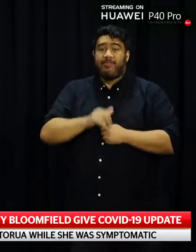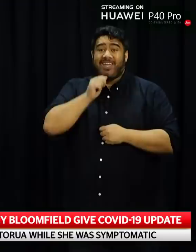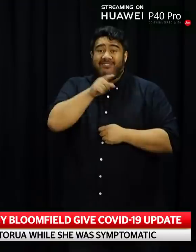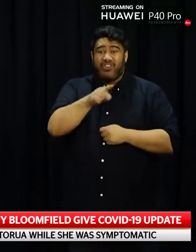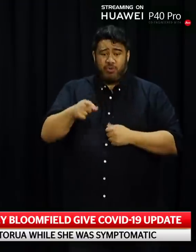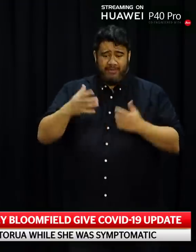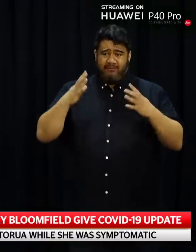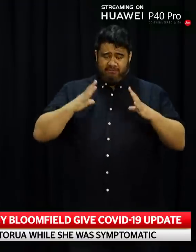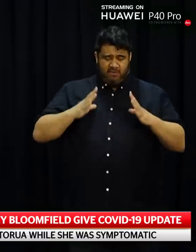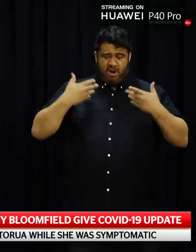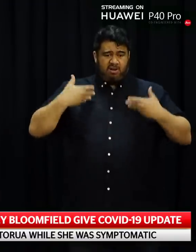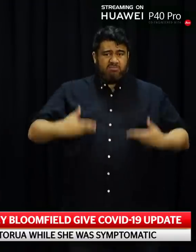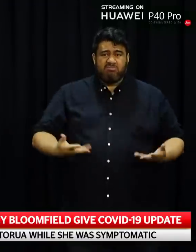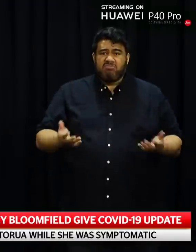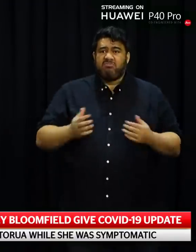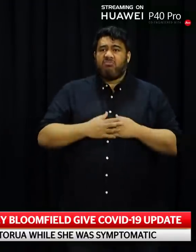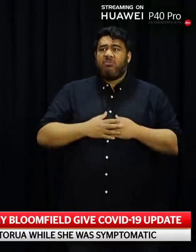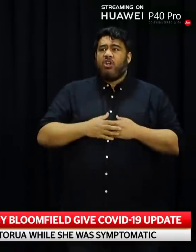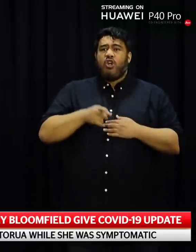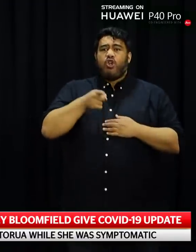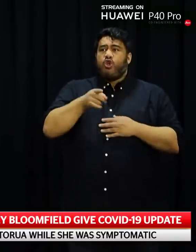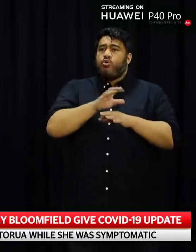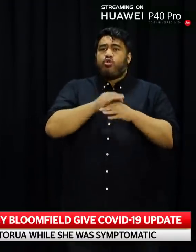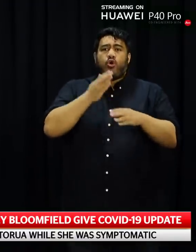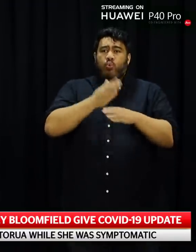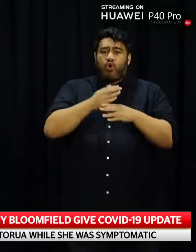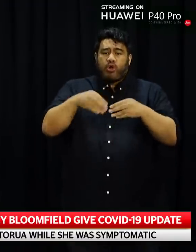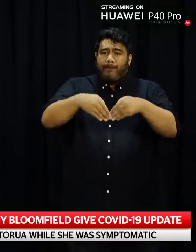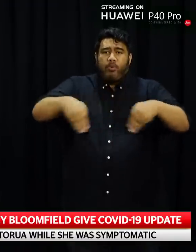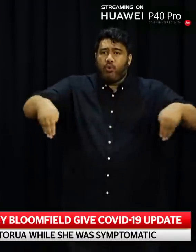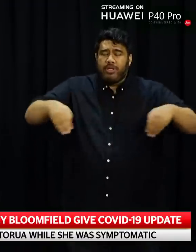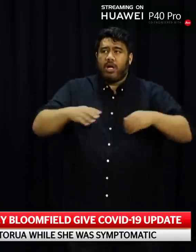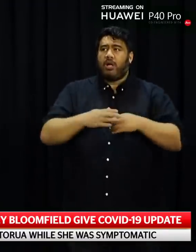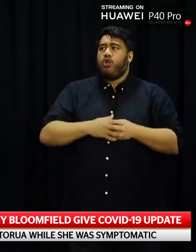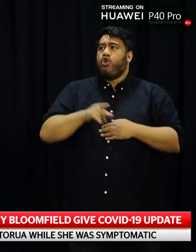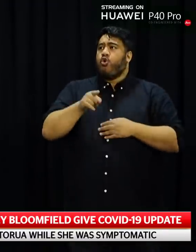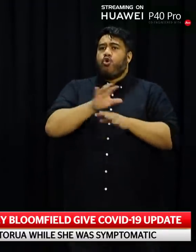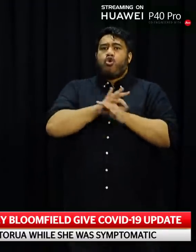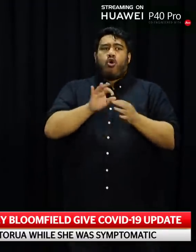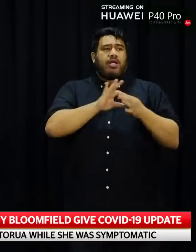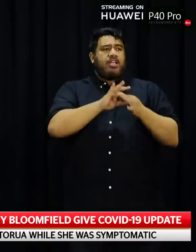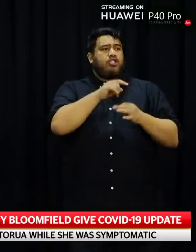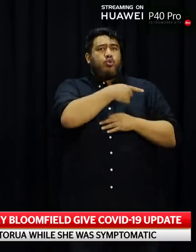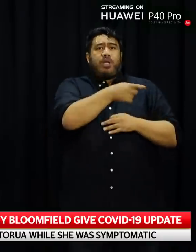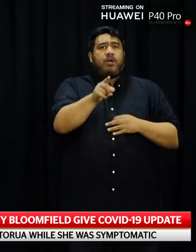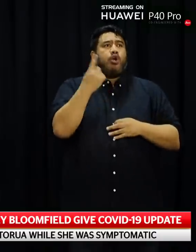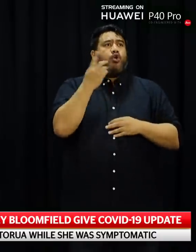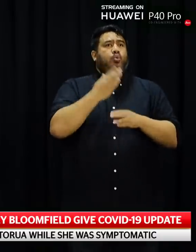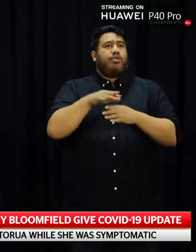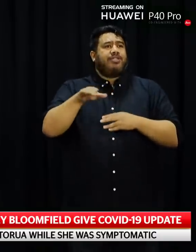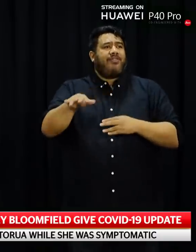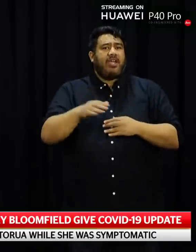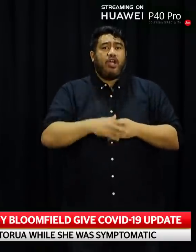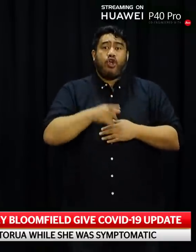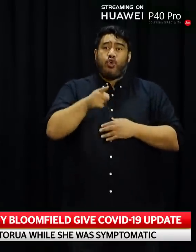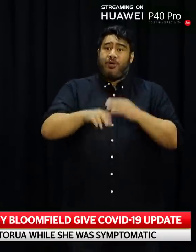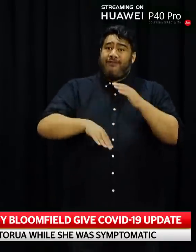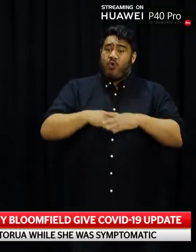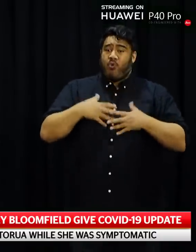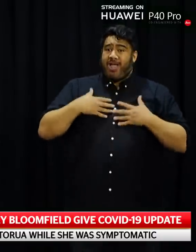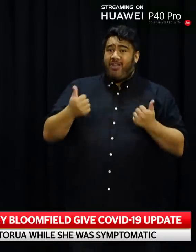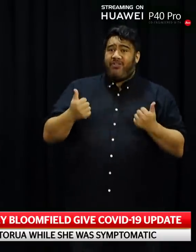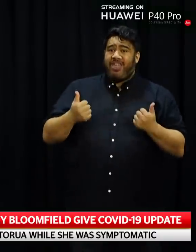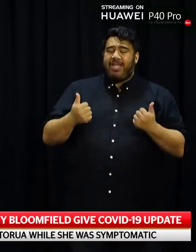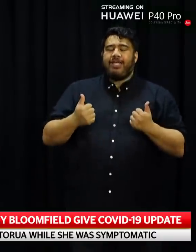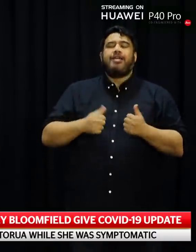symptoms, and if you don't work in MIQ and you don't work at the border and you have no connection to any of those places and you are perfectly healthy and